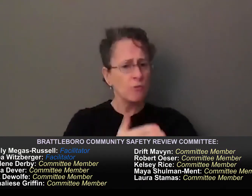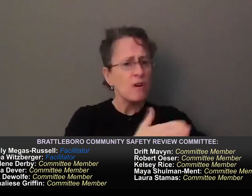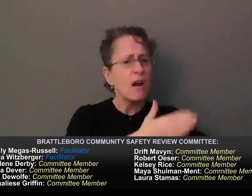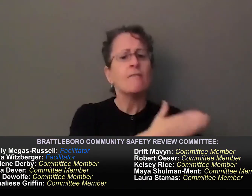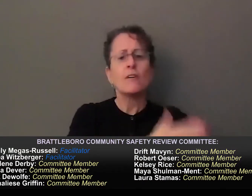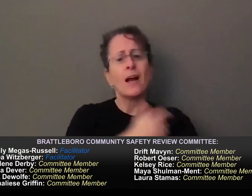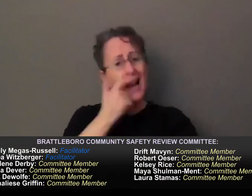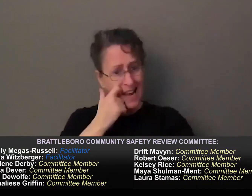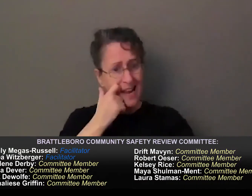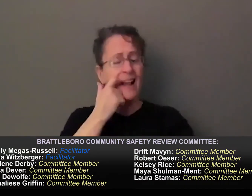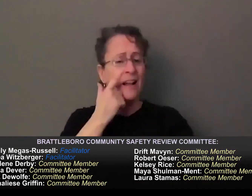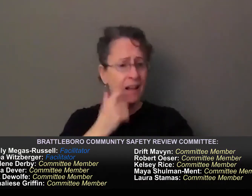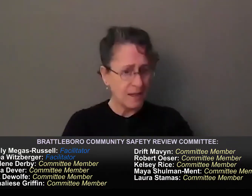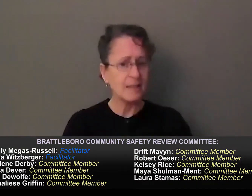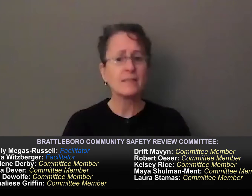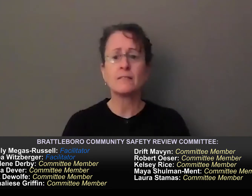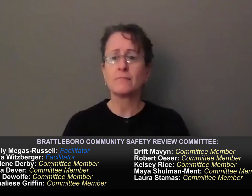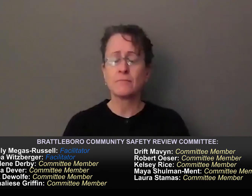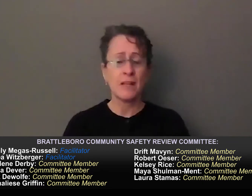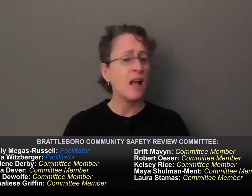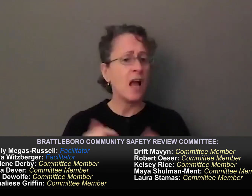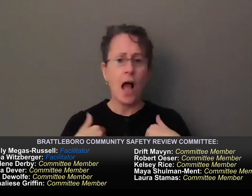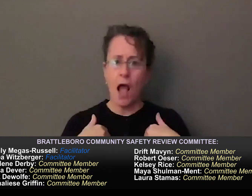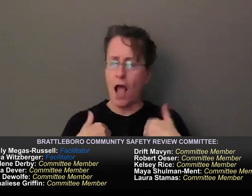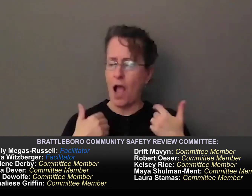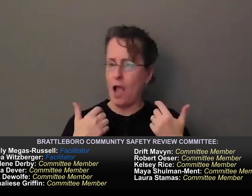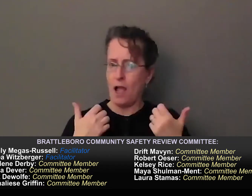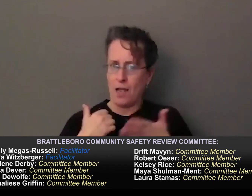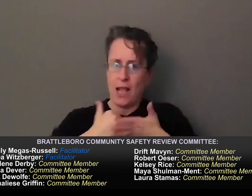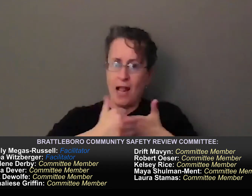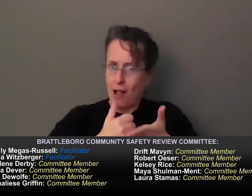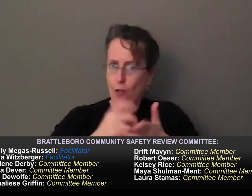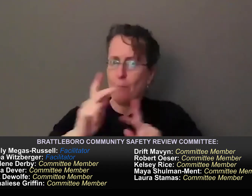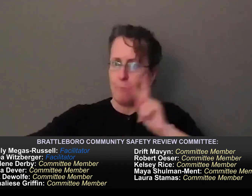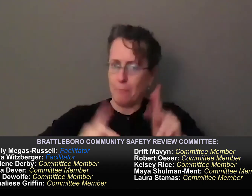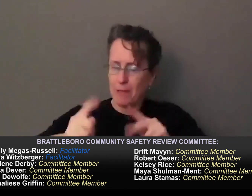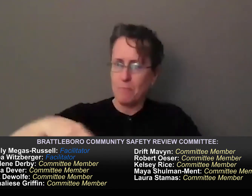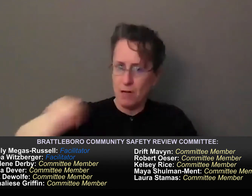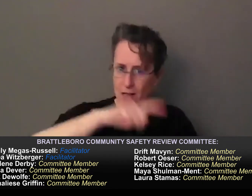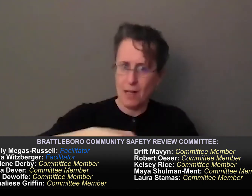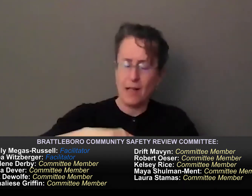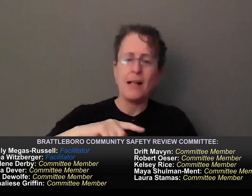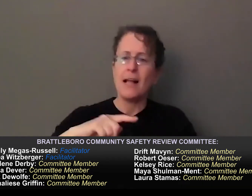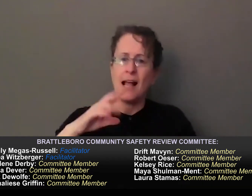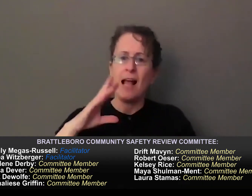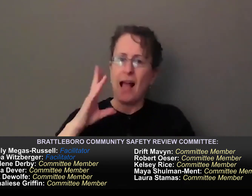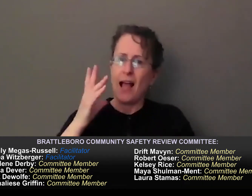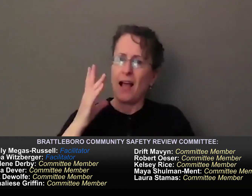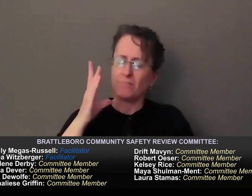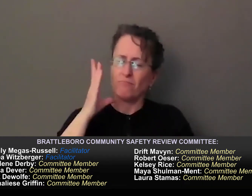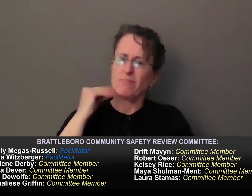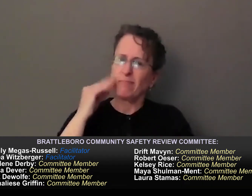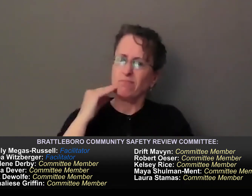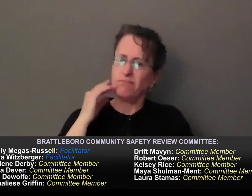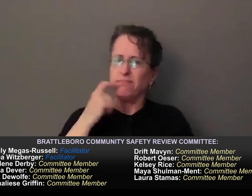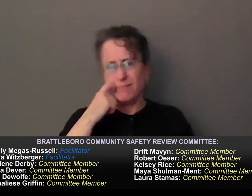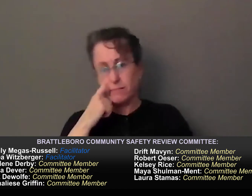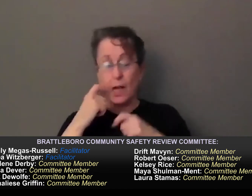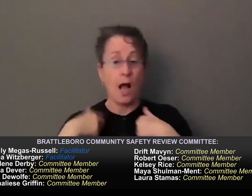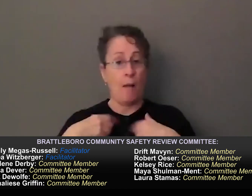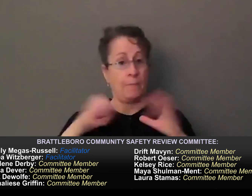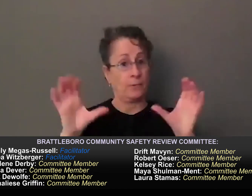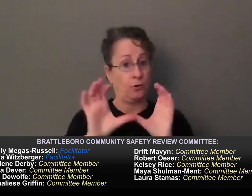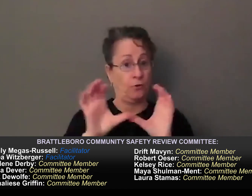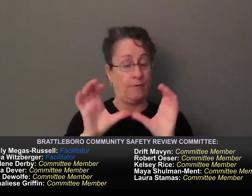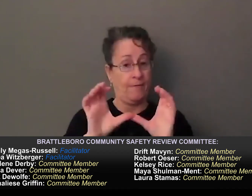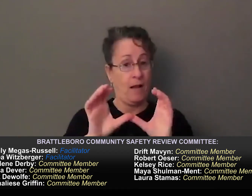I'm helping people with their addiction. I'm a certified recovery coach, and I work with Turning